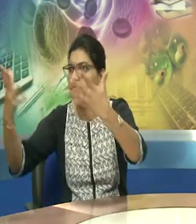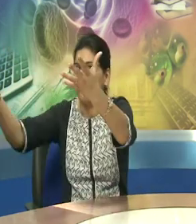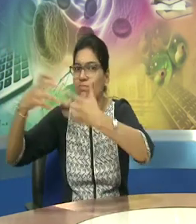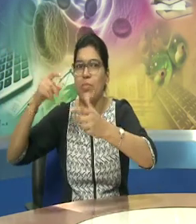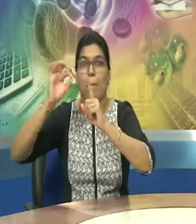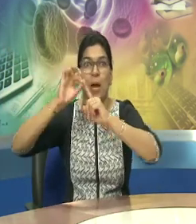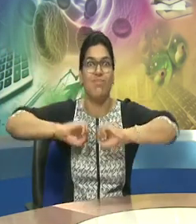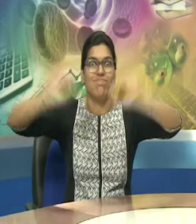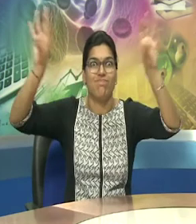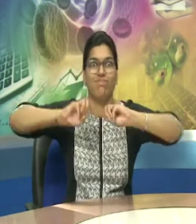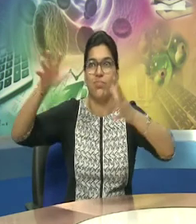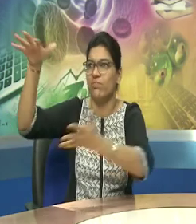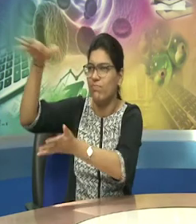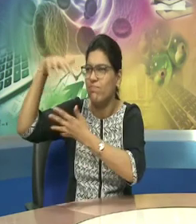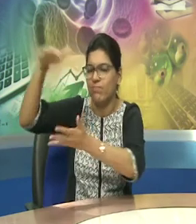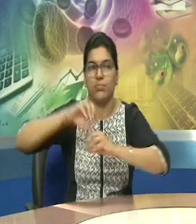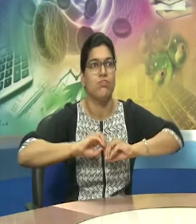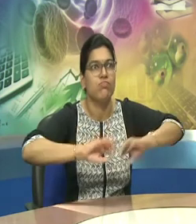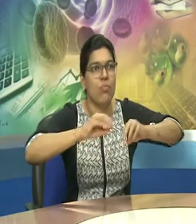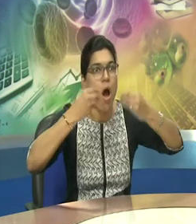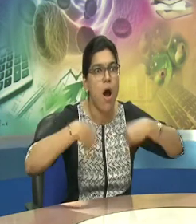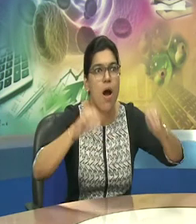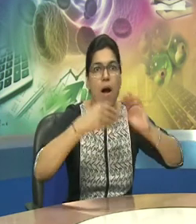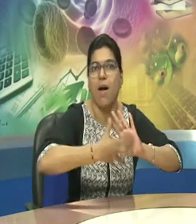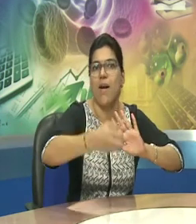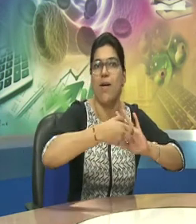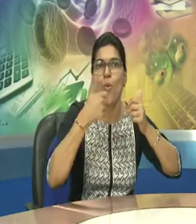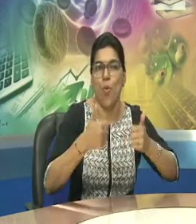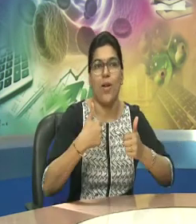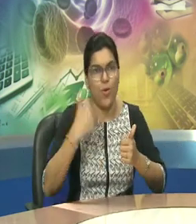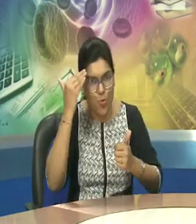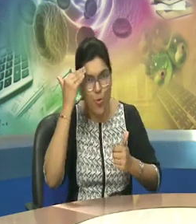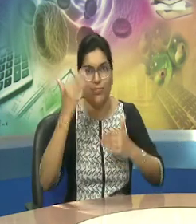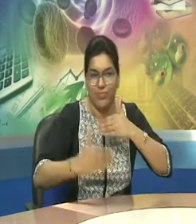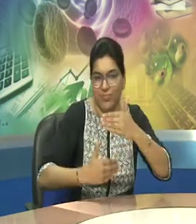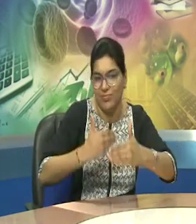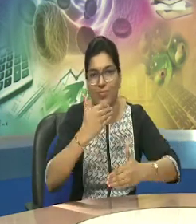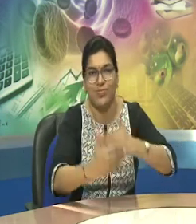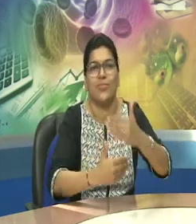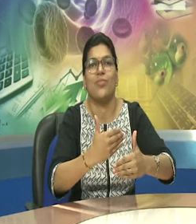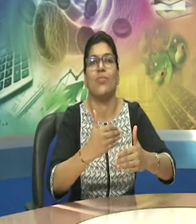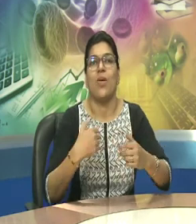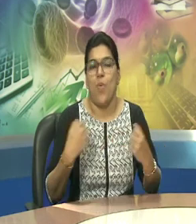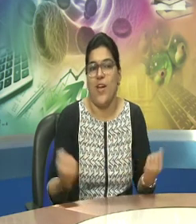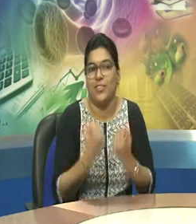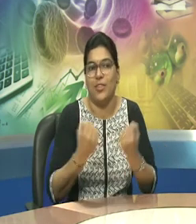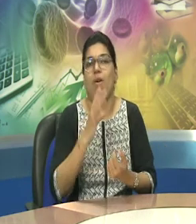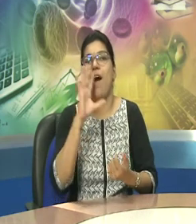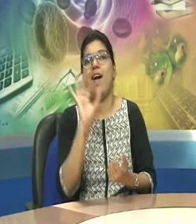information regarding the idea, product,